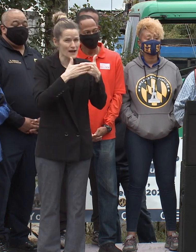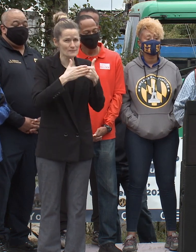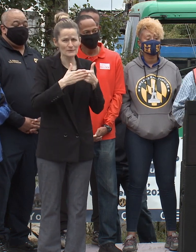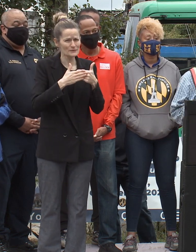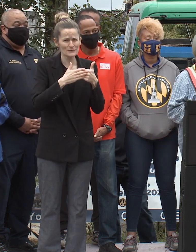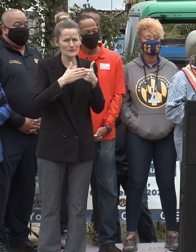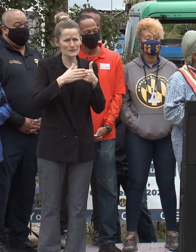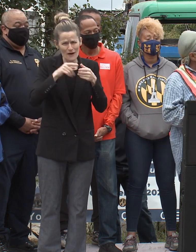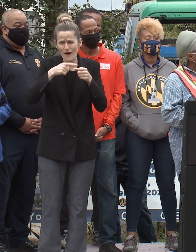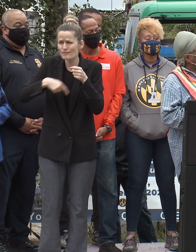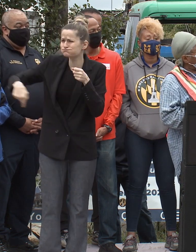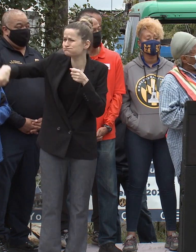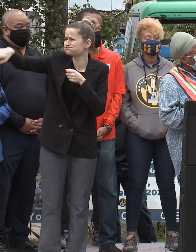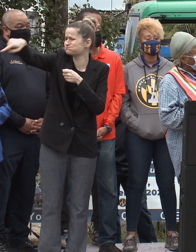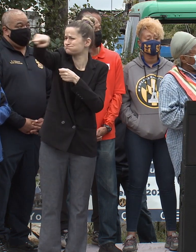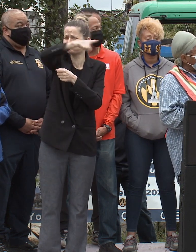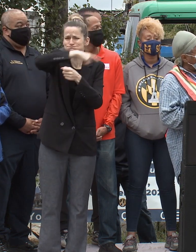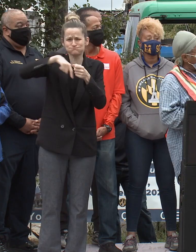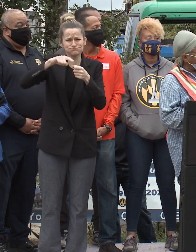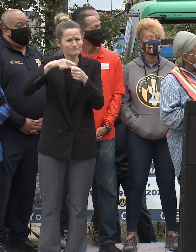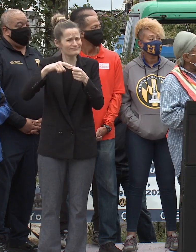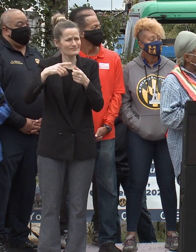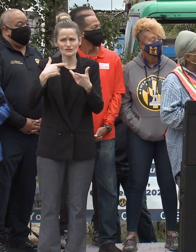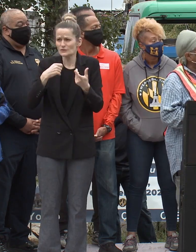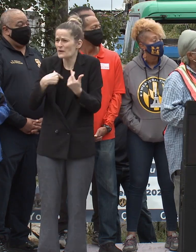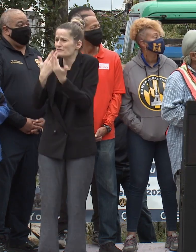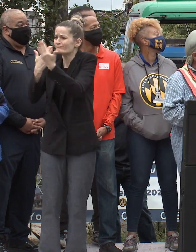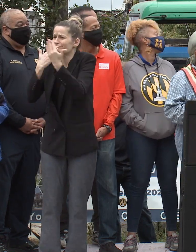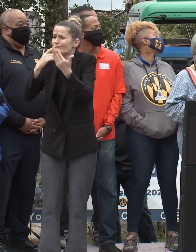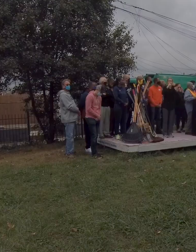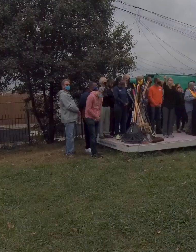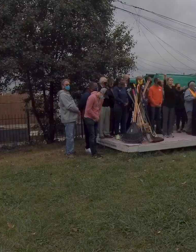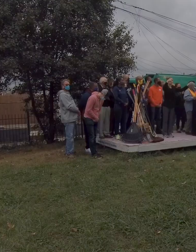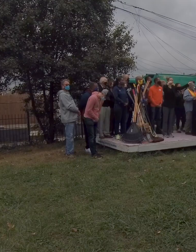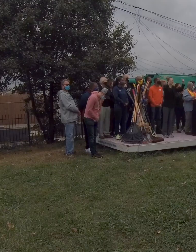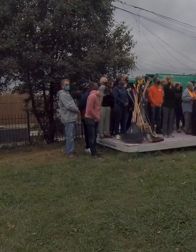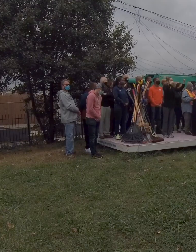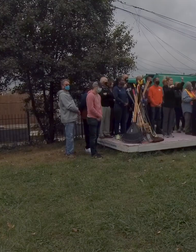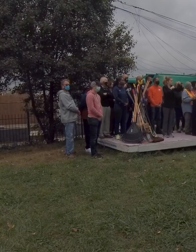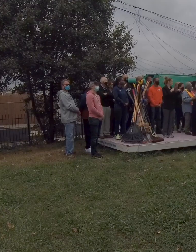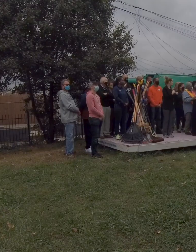appreciative of that. Please don't take our toilet. That's ours.